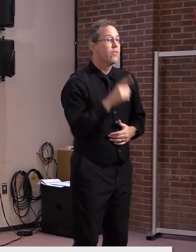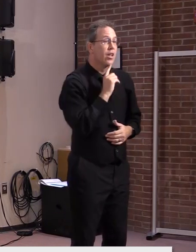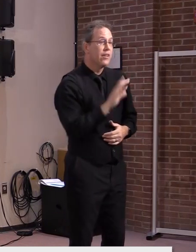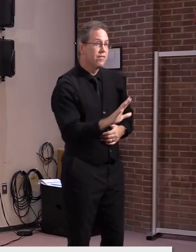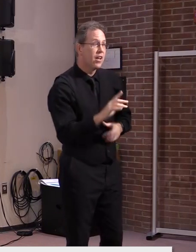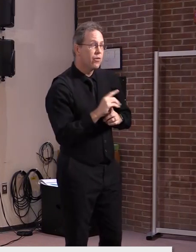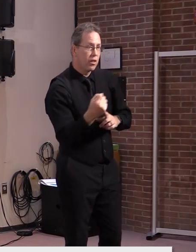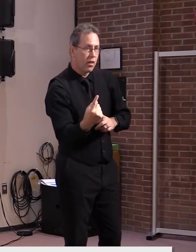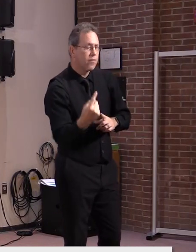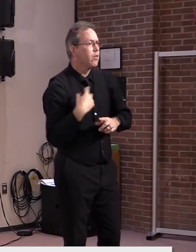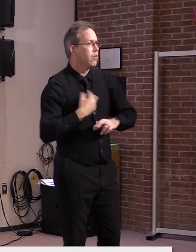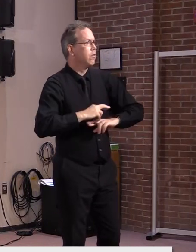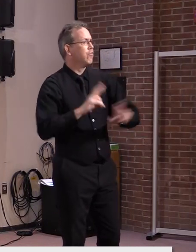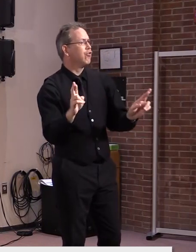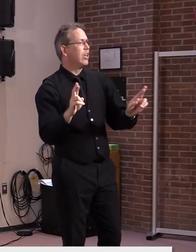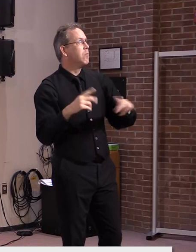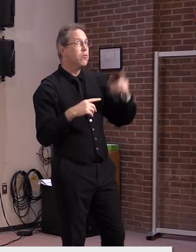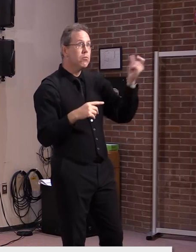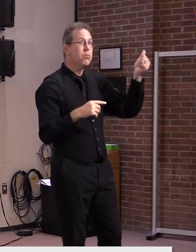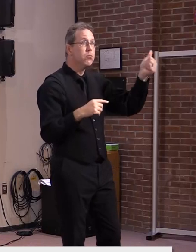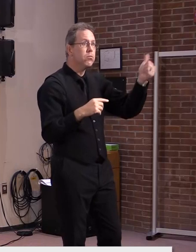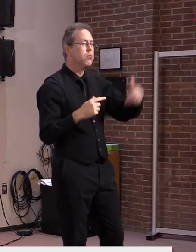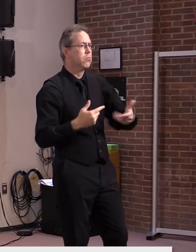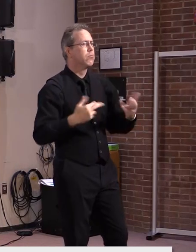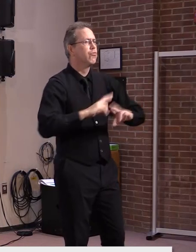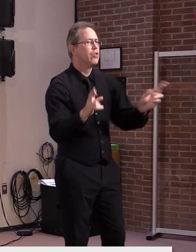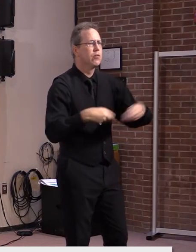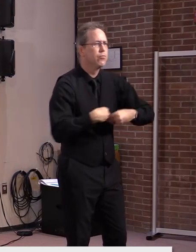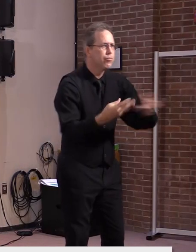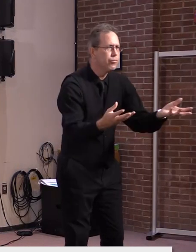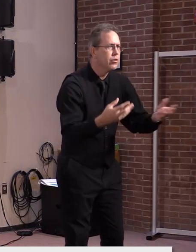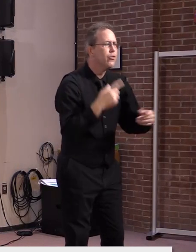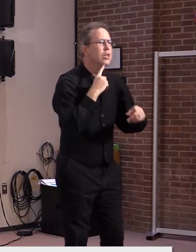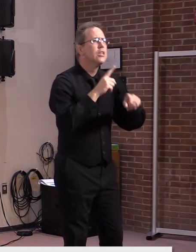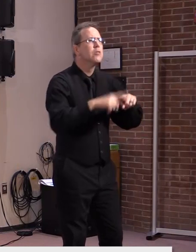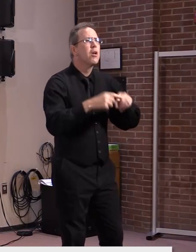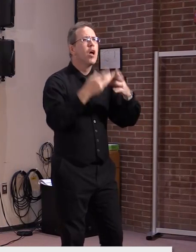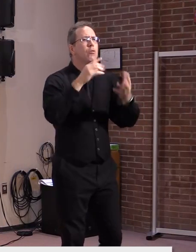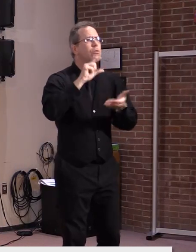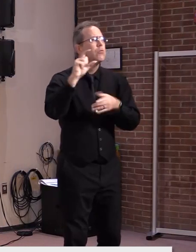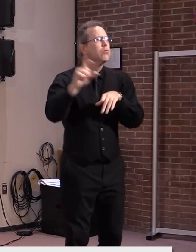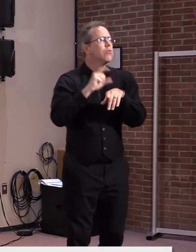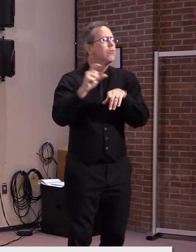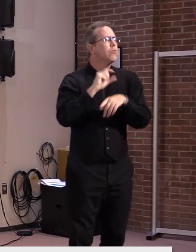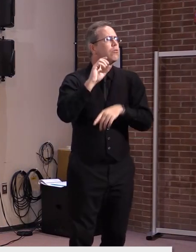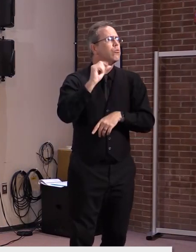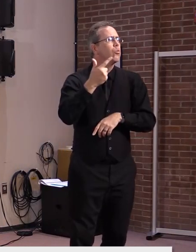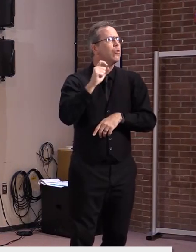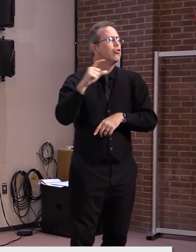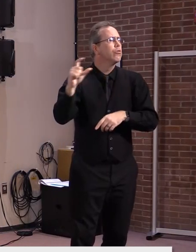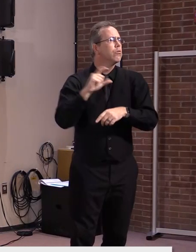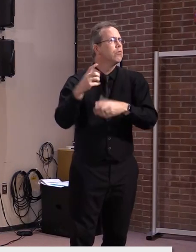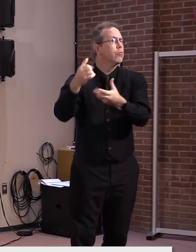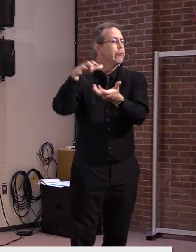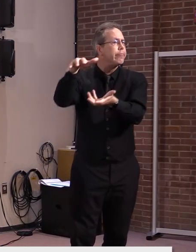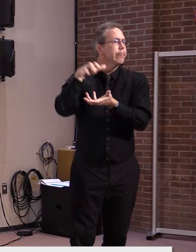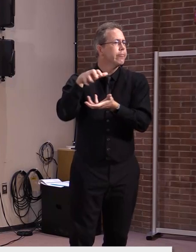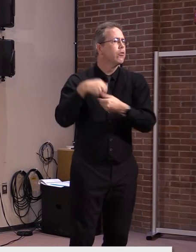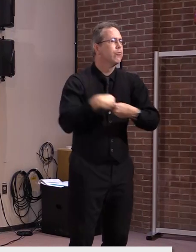availability of child-specific vaccine. As was the case with the vaccine